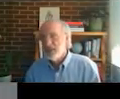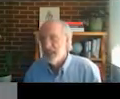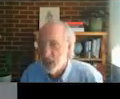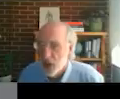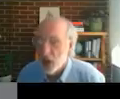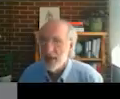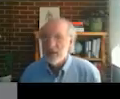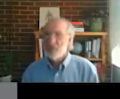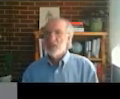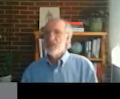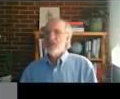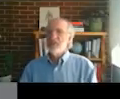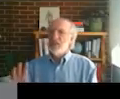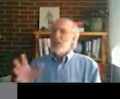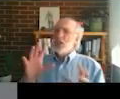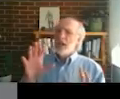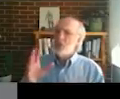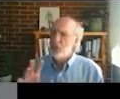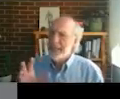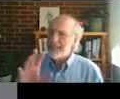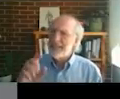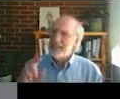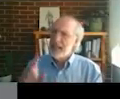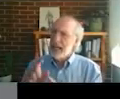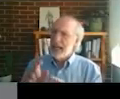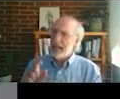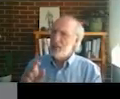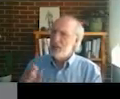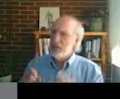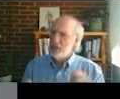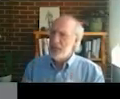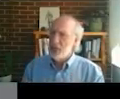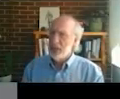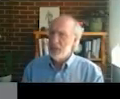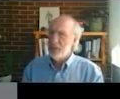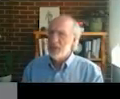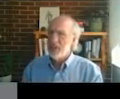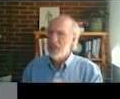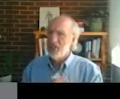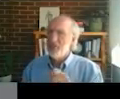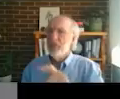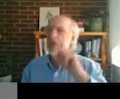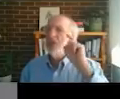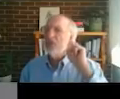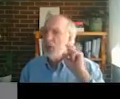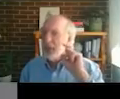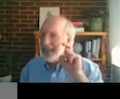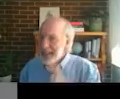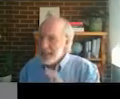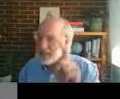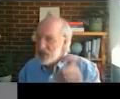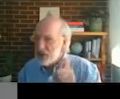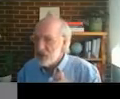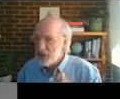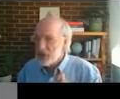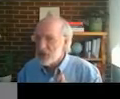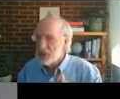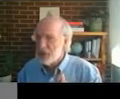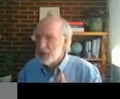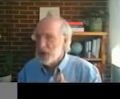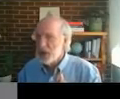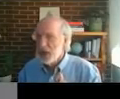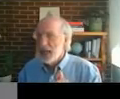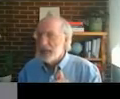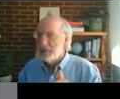more detail on this, because it's directly tied to this mand training process. So in this tutorial